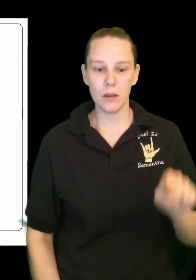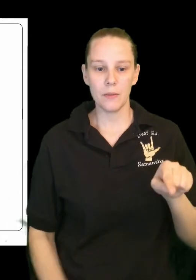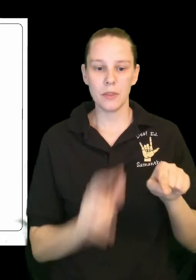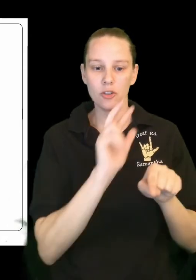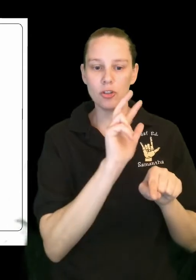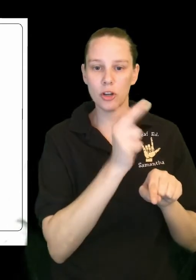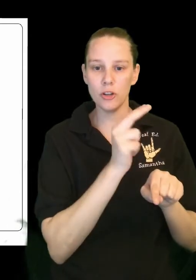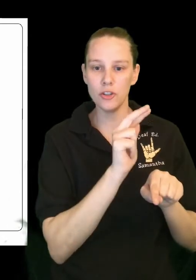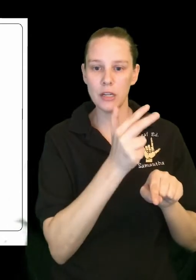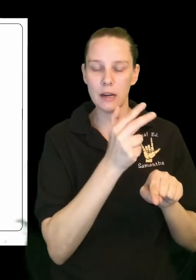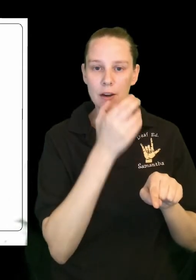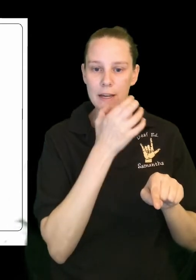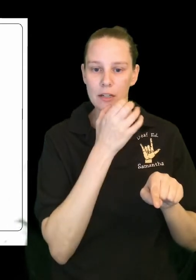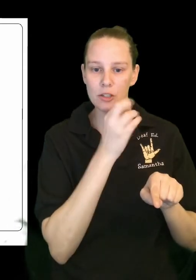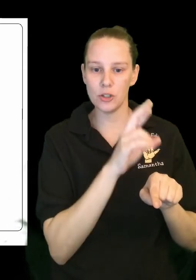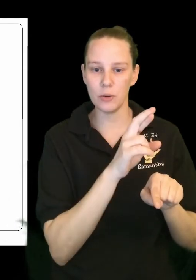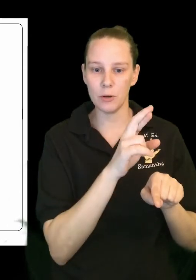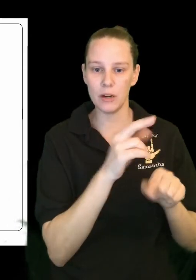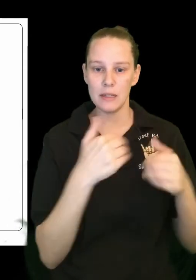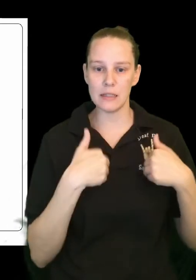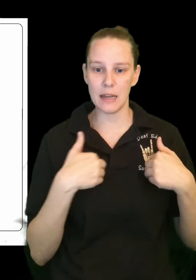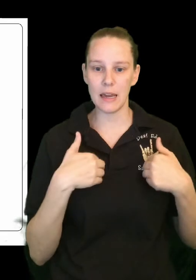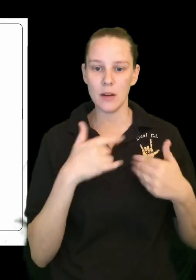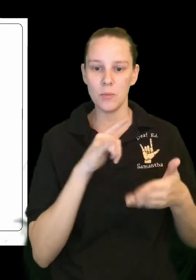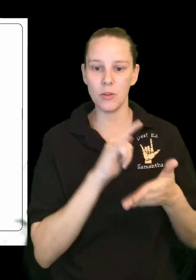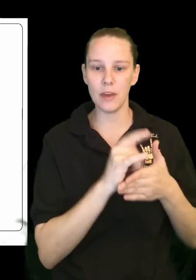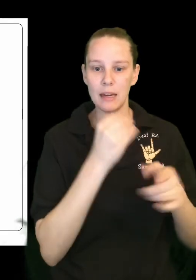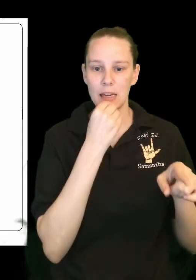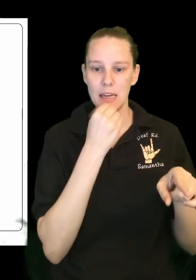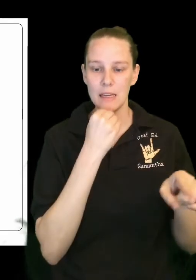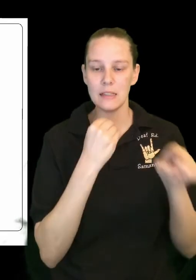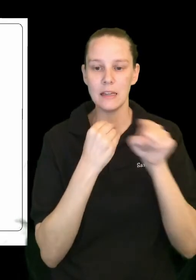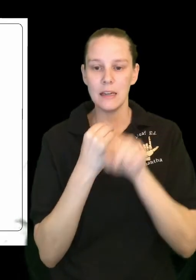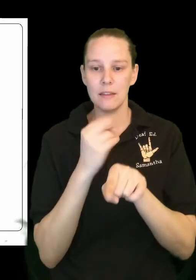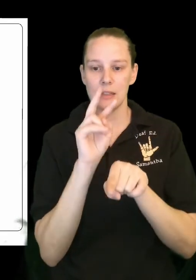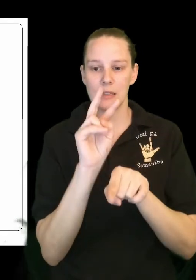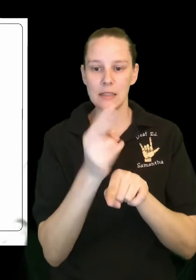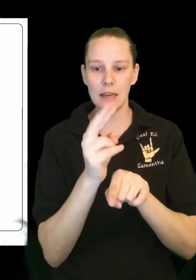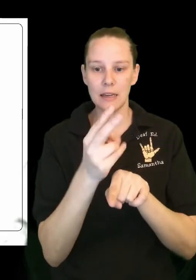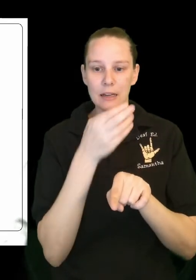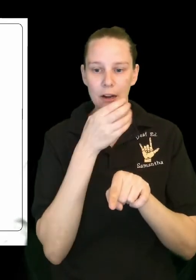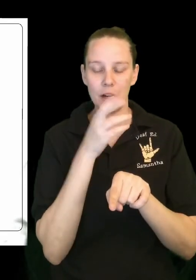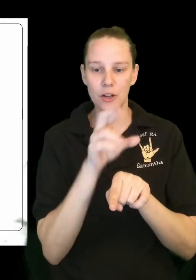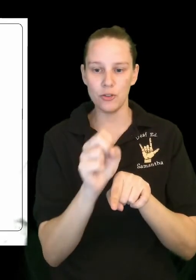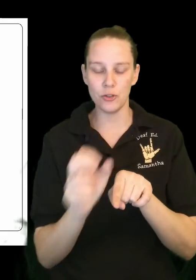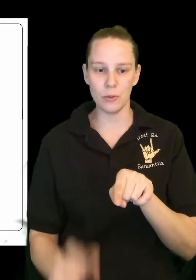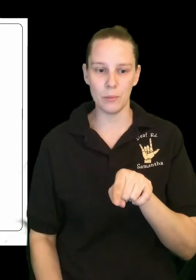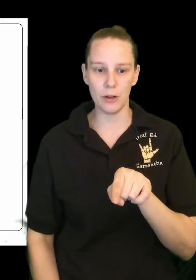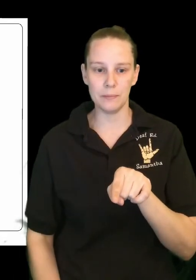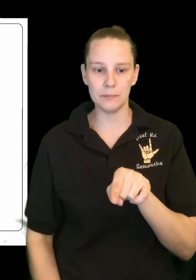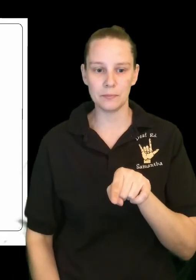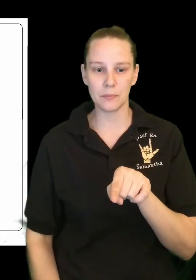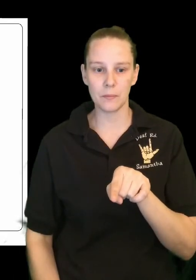The tertiary consumer is an animal that eats the secondary consumer.